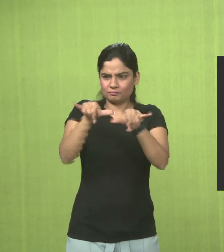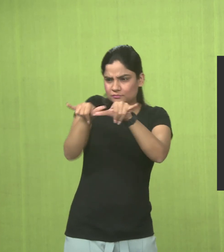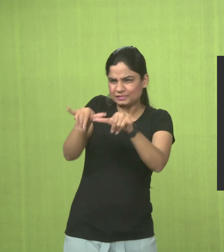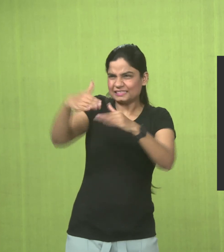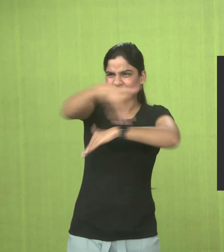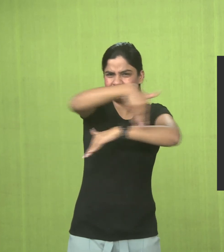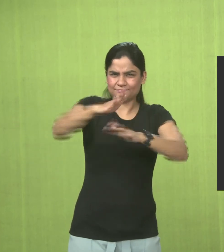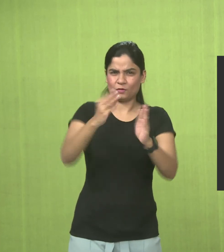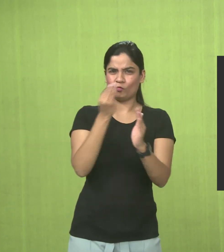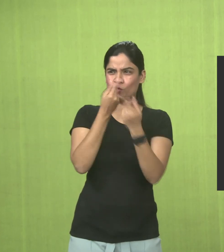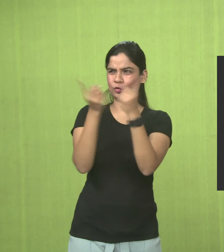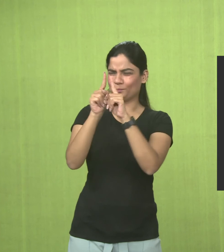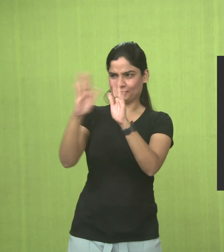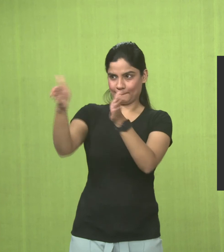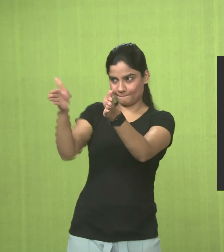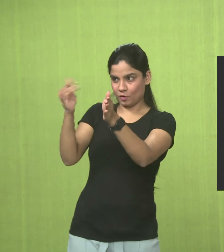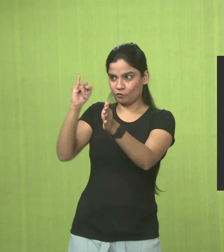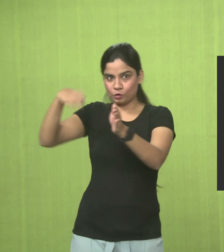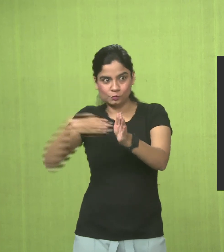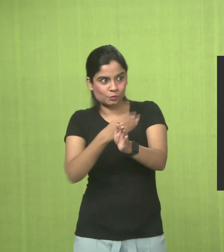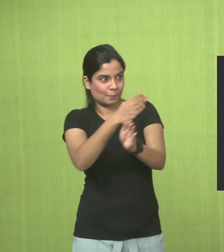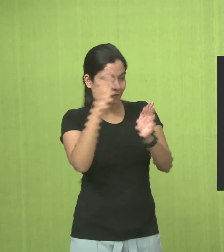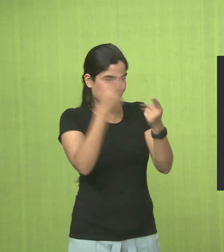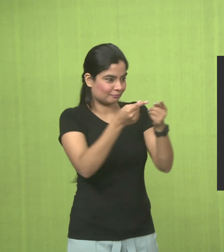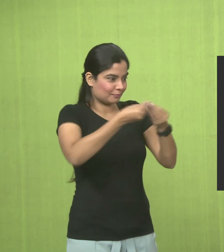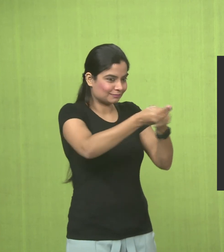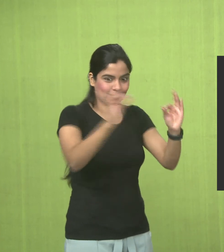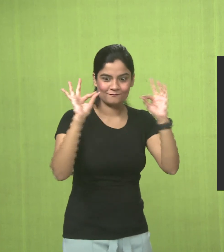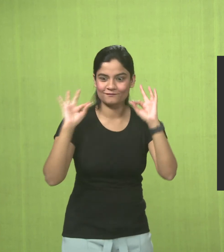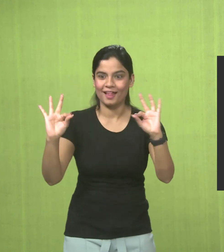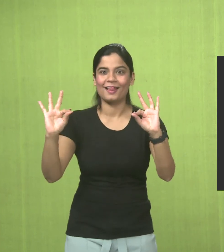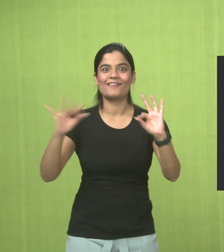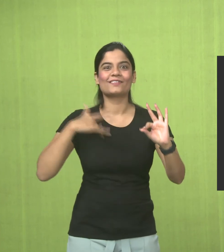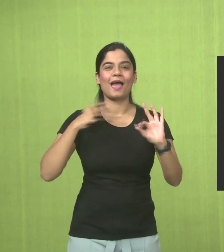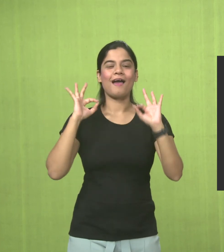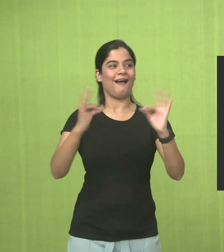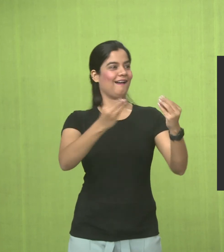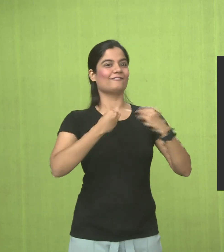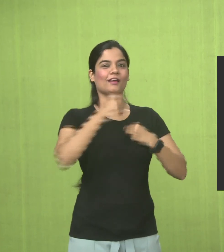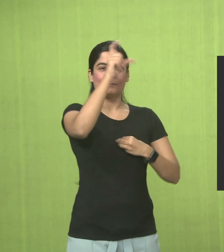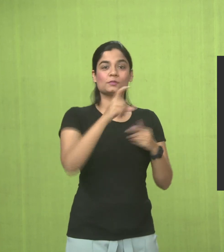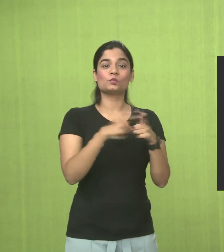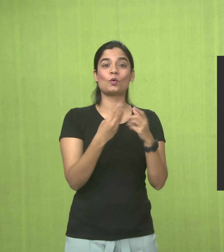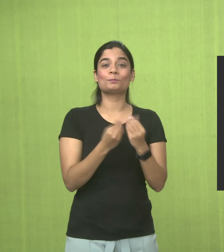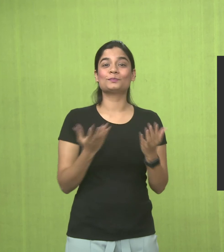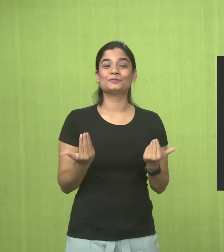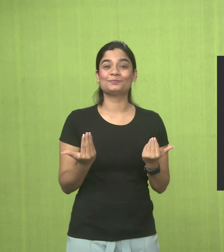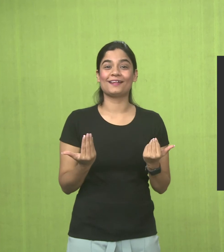Interior designer, a person who knows how to decorate your house, manage the spacing well. So that person is an